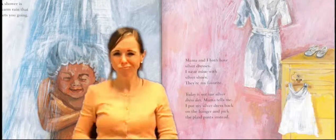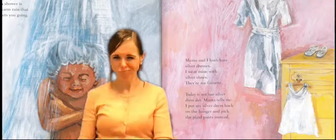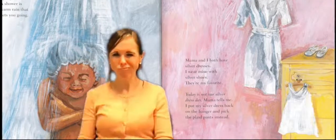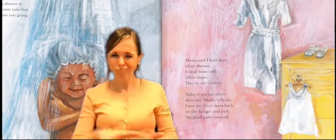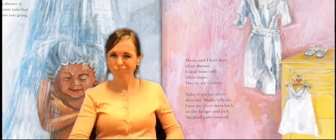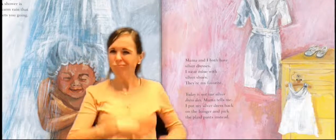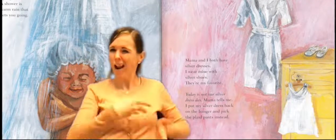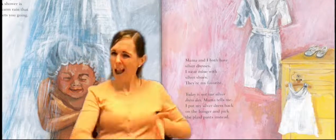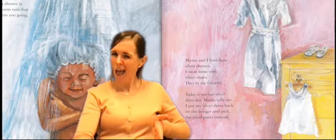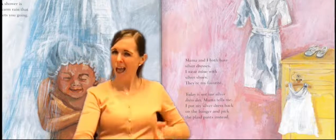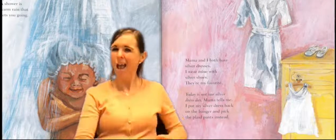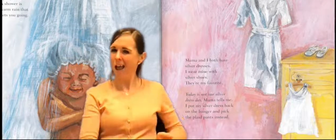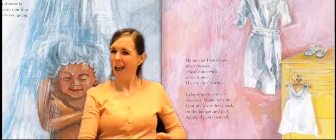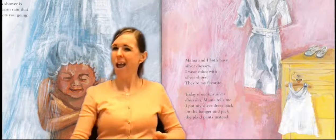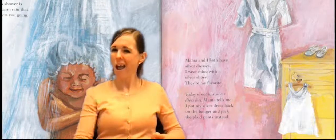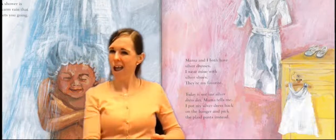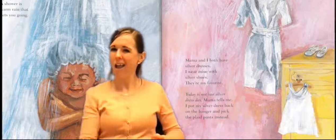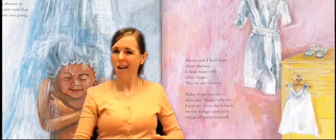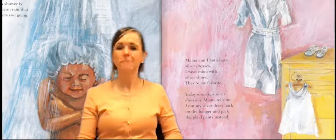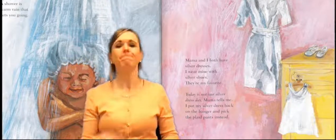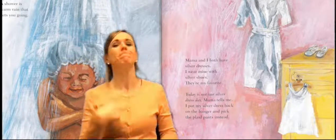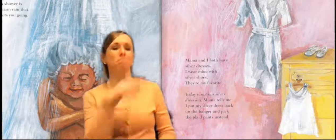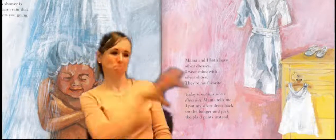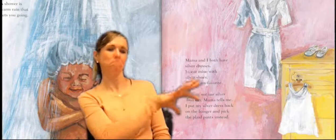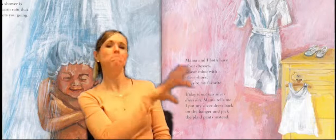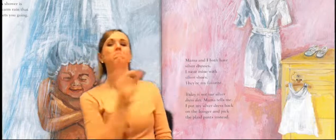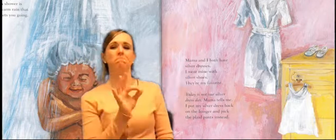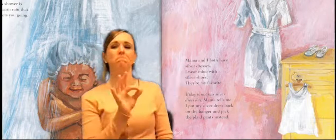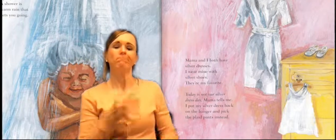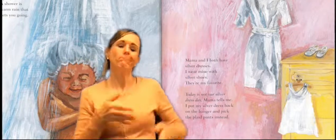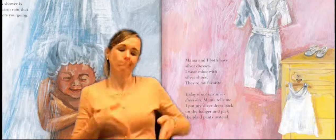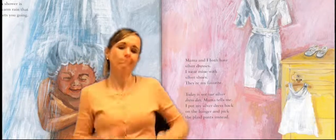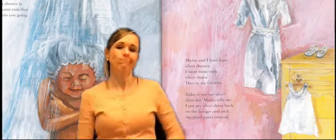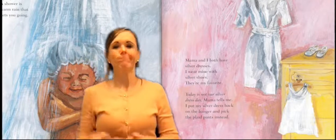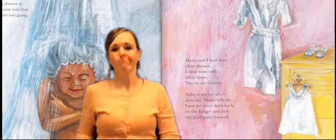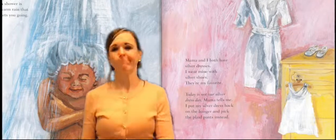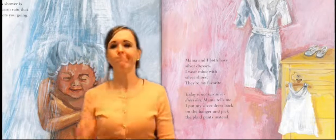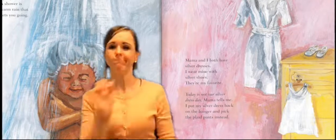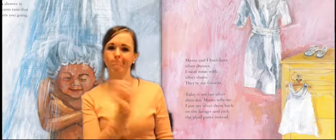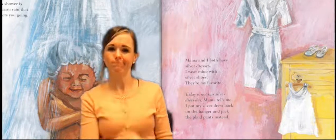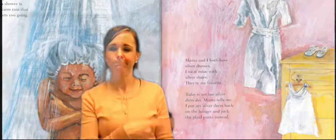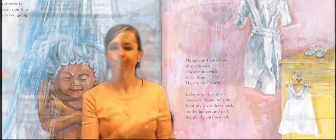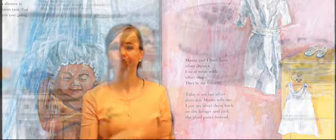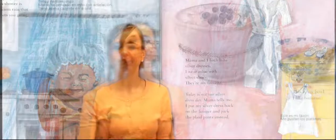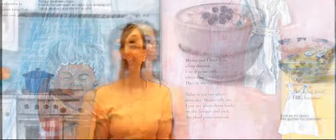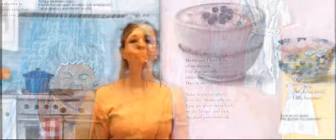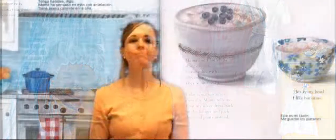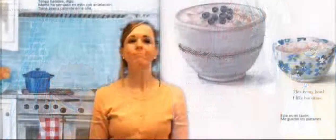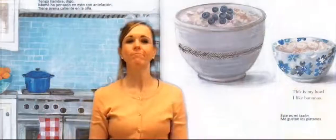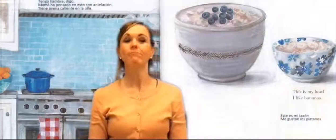pants. Plaid pants. I pick those pants.